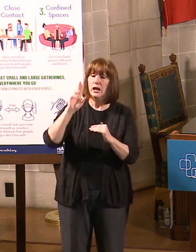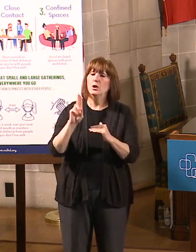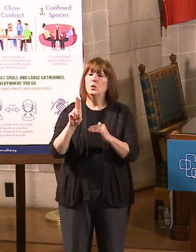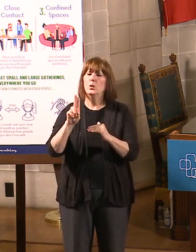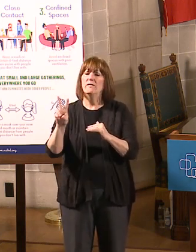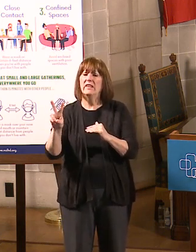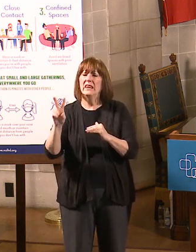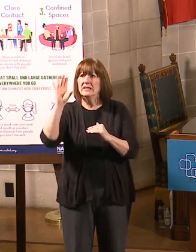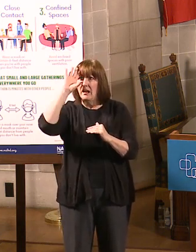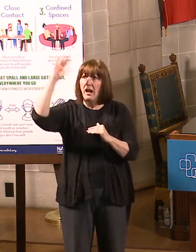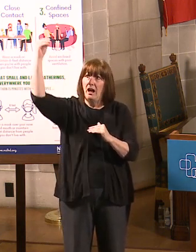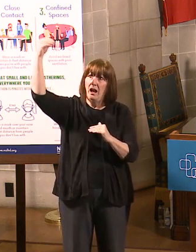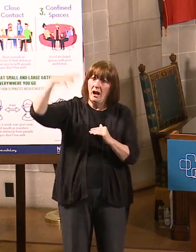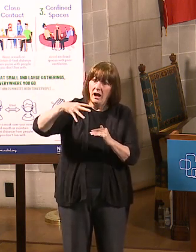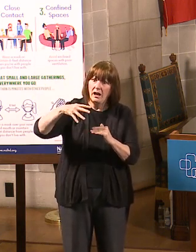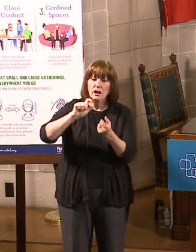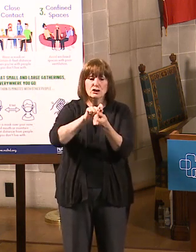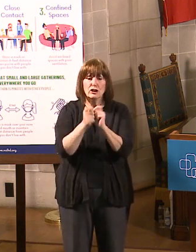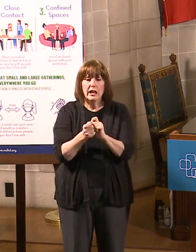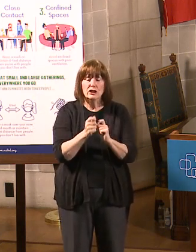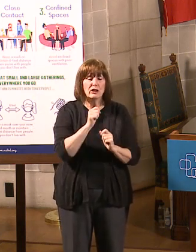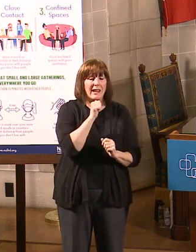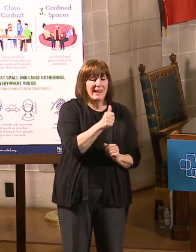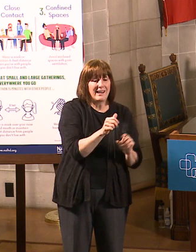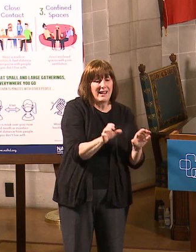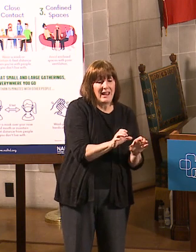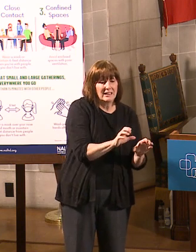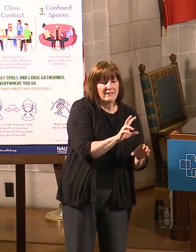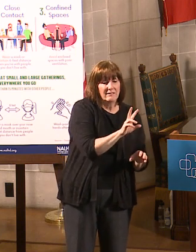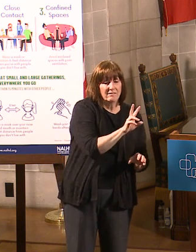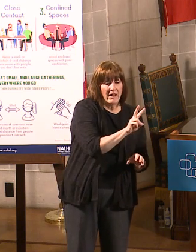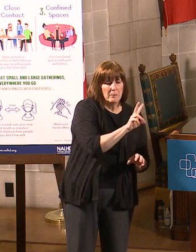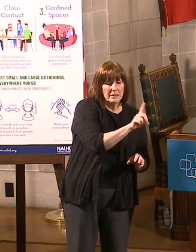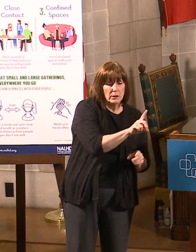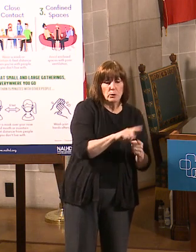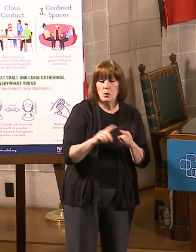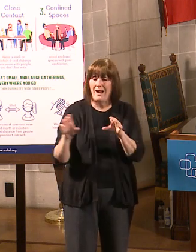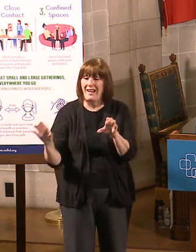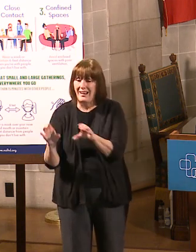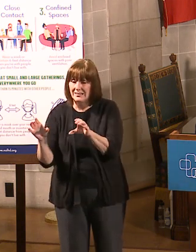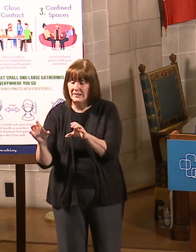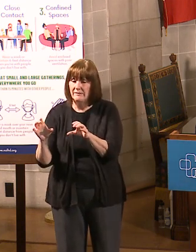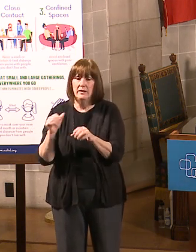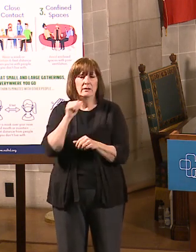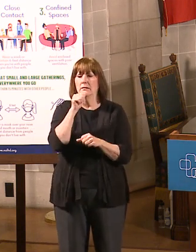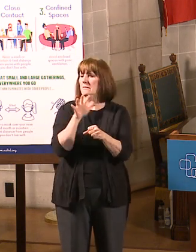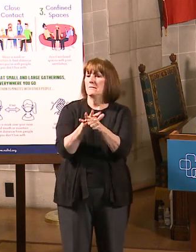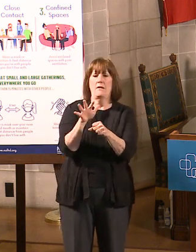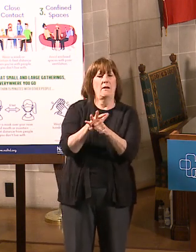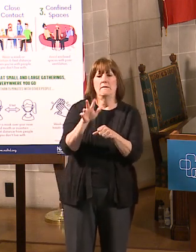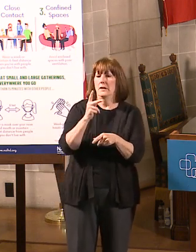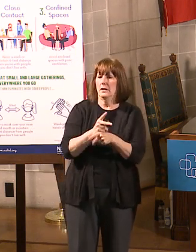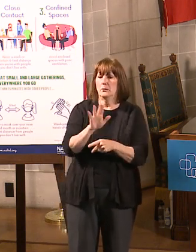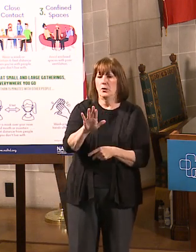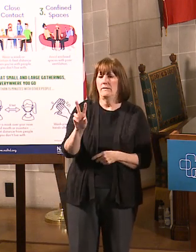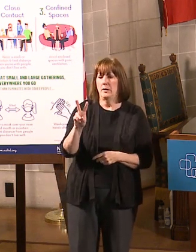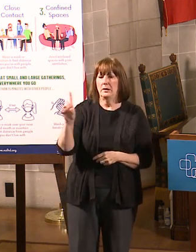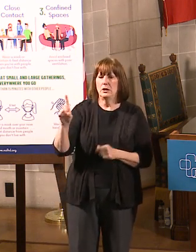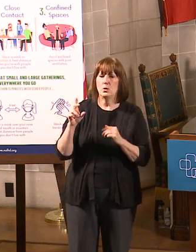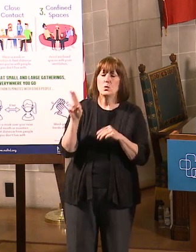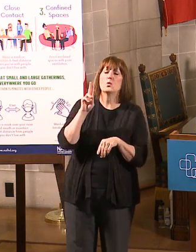light that changes that inactive form of vitamin D to the active form will not be enough to keep your vitamin D normal.